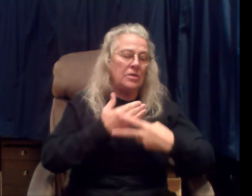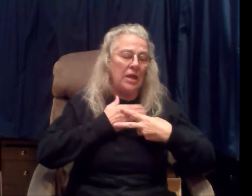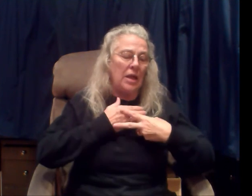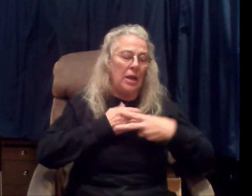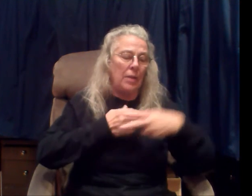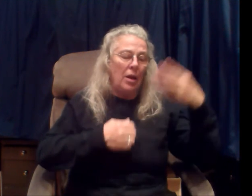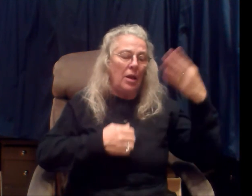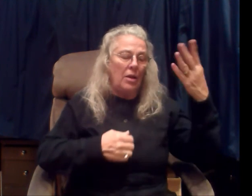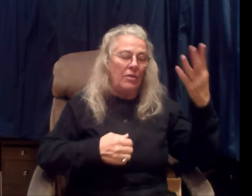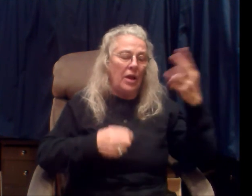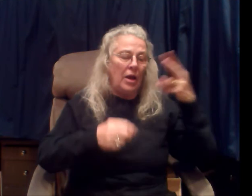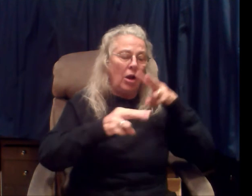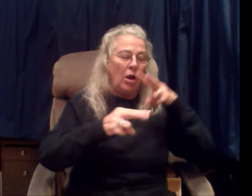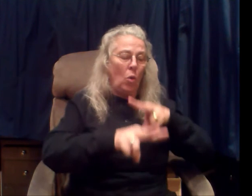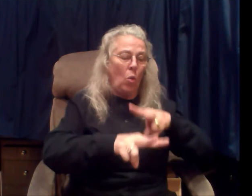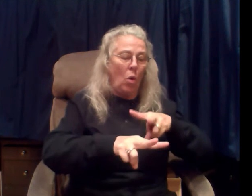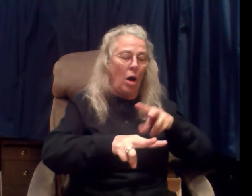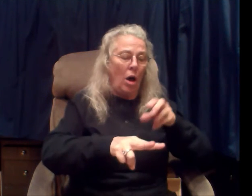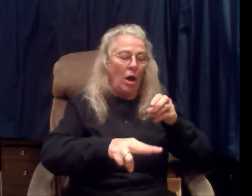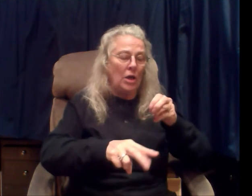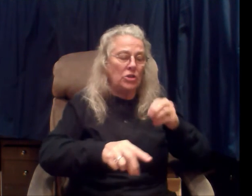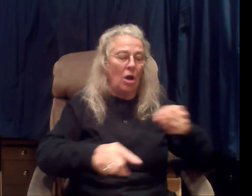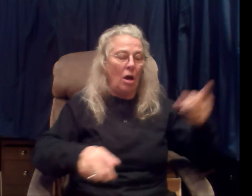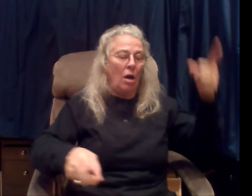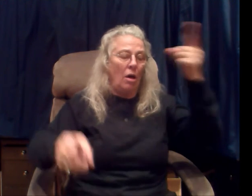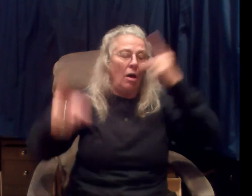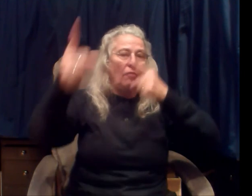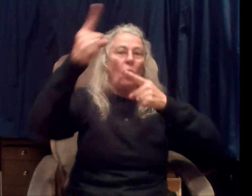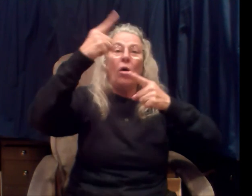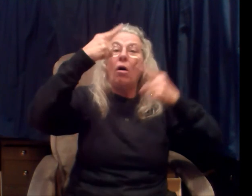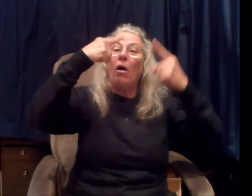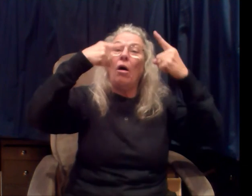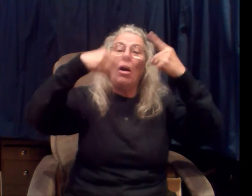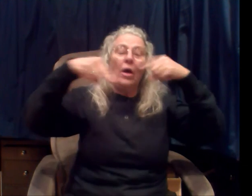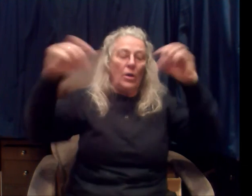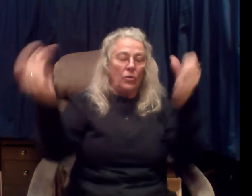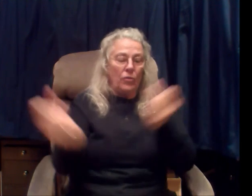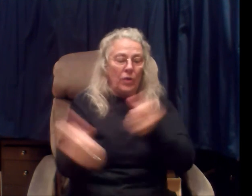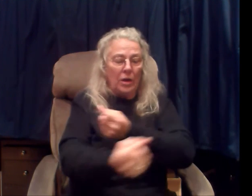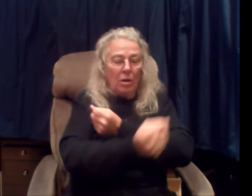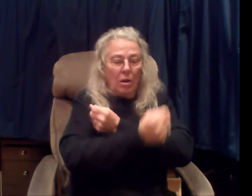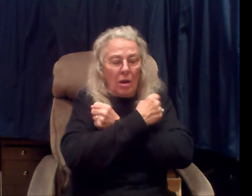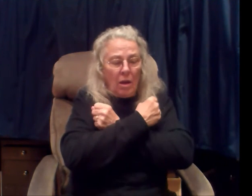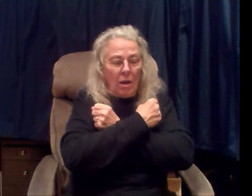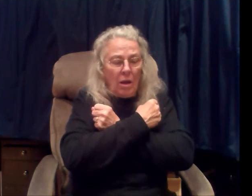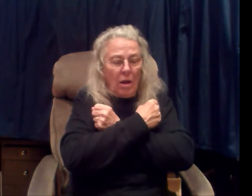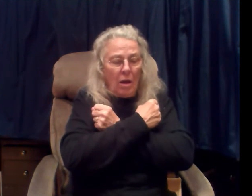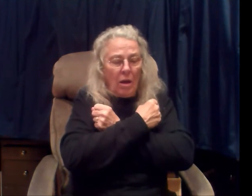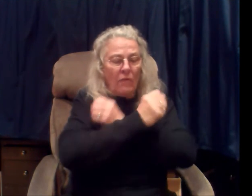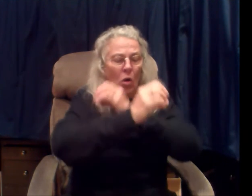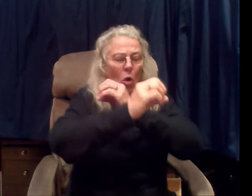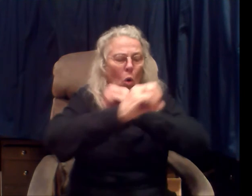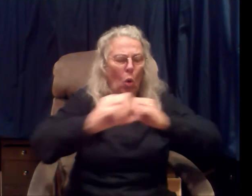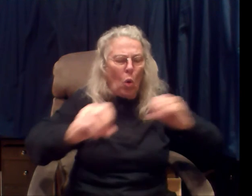angels keep their watch of wandering love.